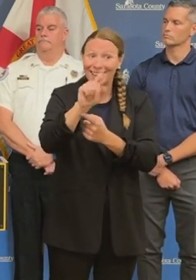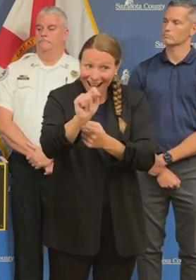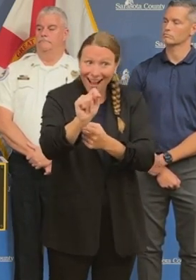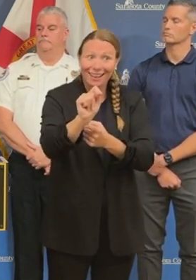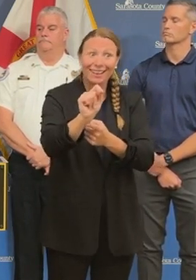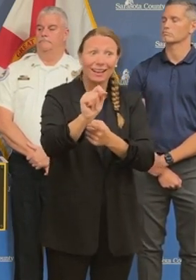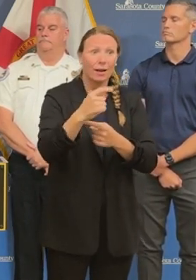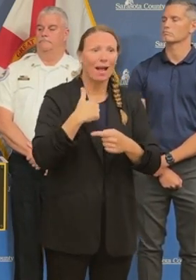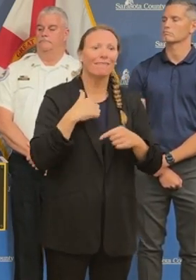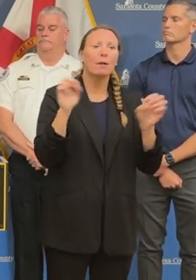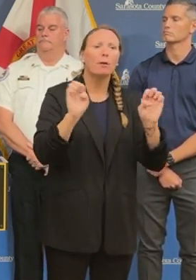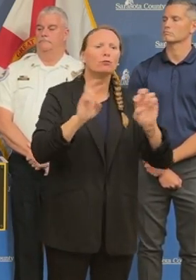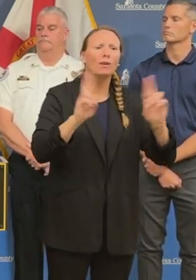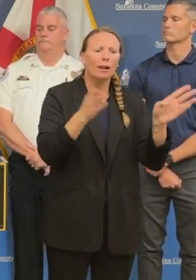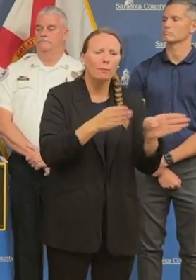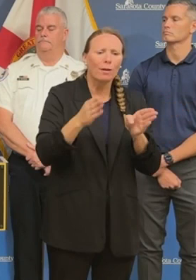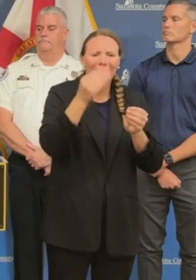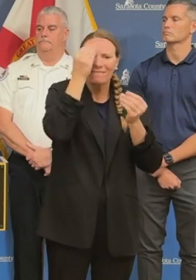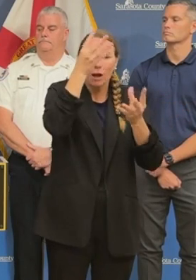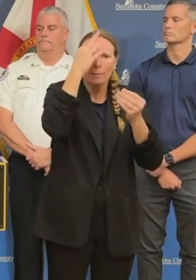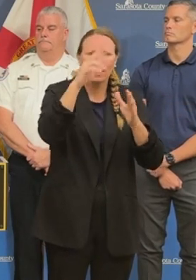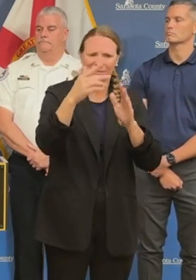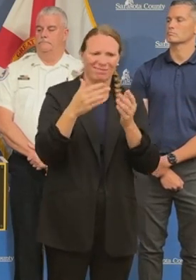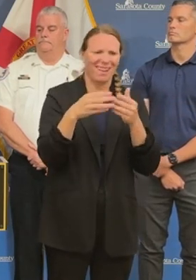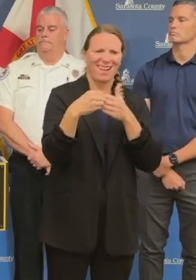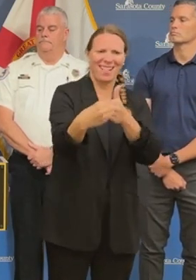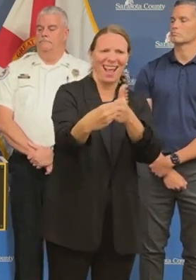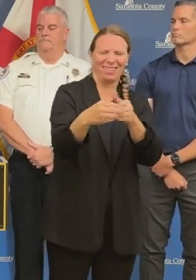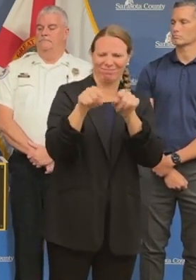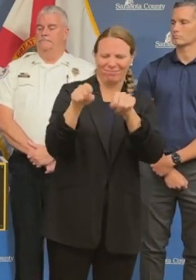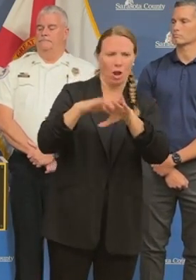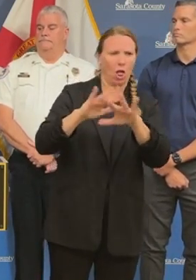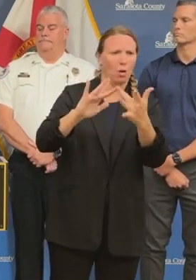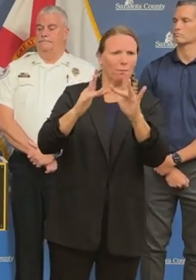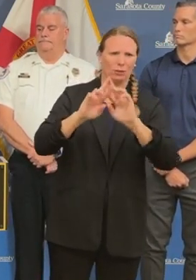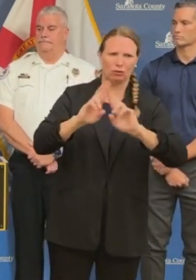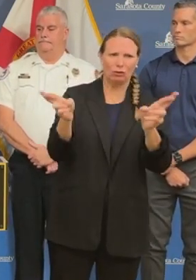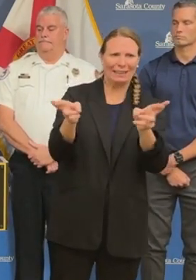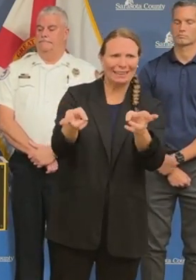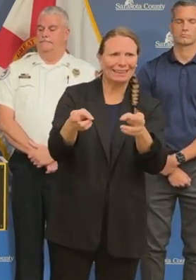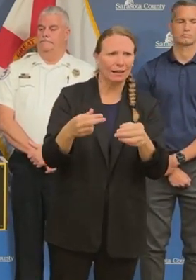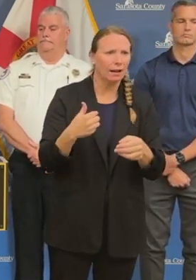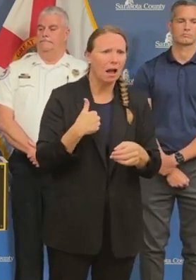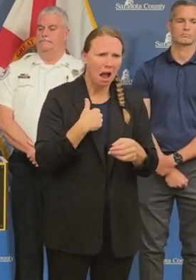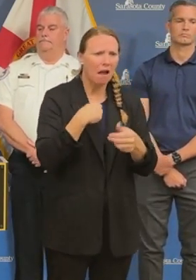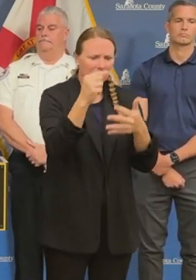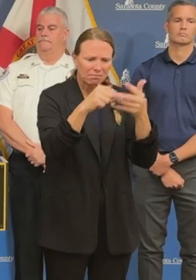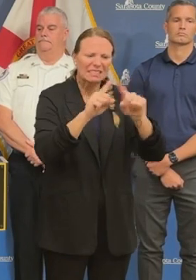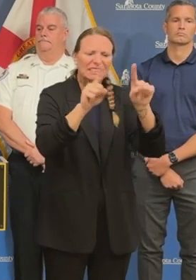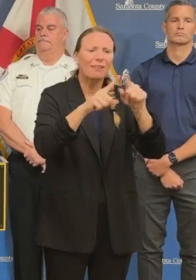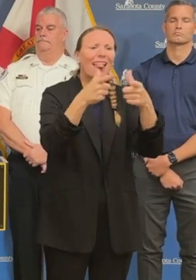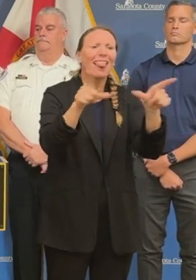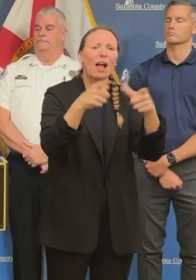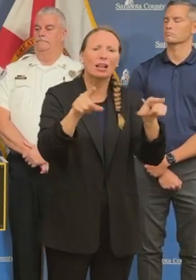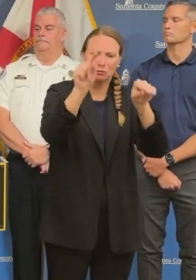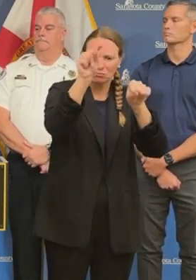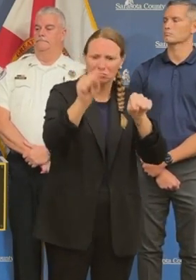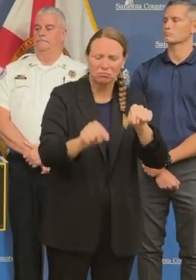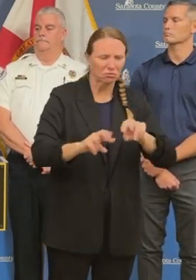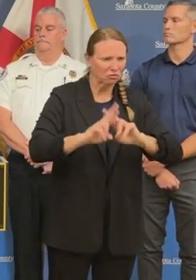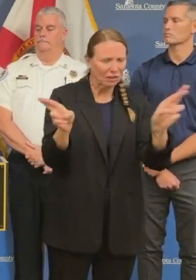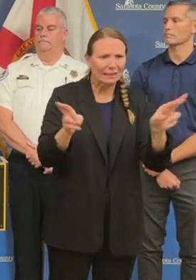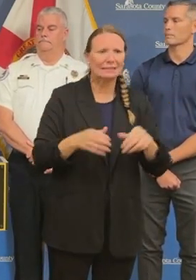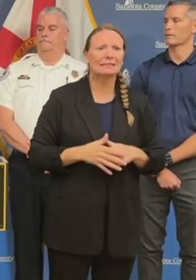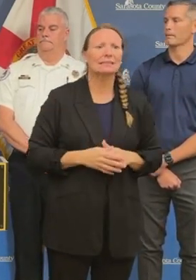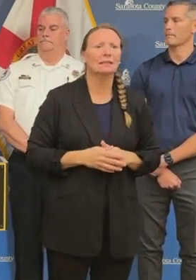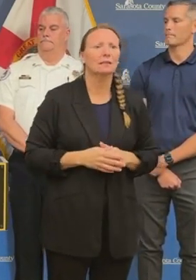available electronically in English, Spanish, Russian, and Ukrainian. And it has a lot of really great information